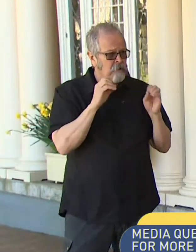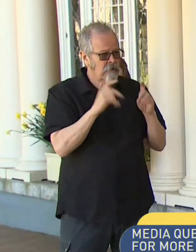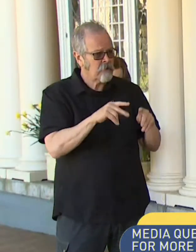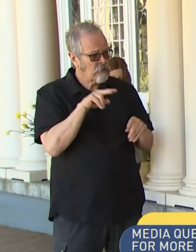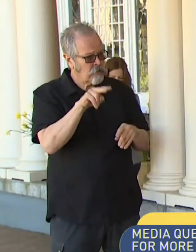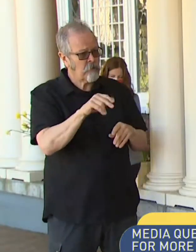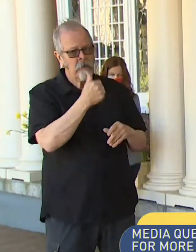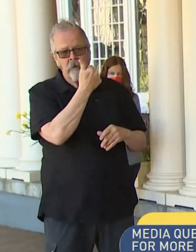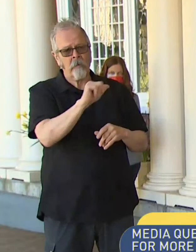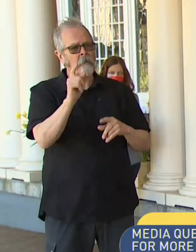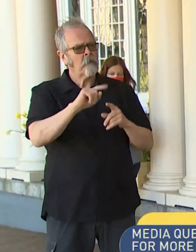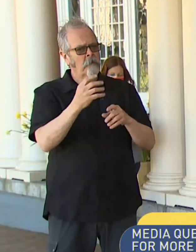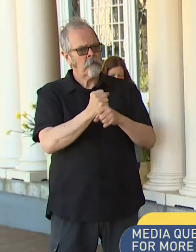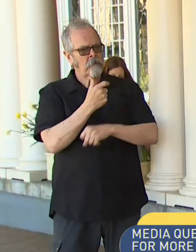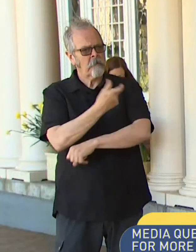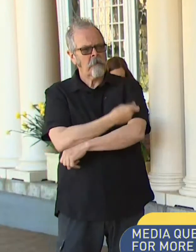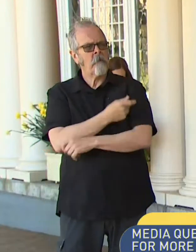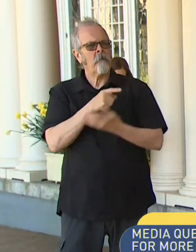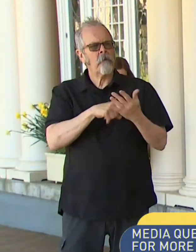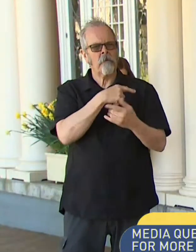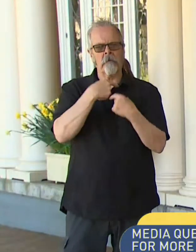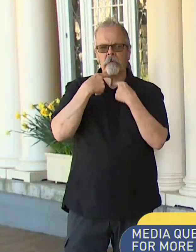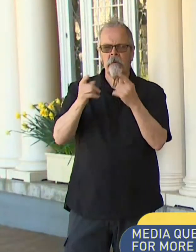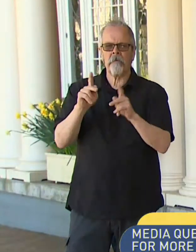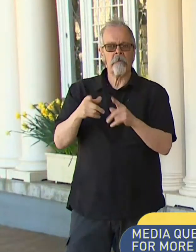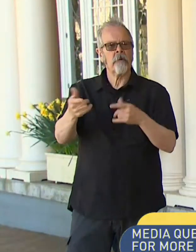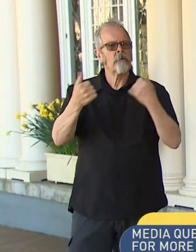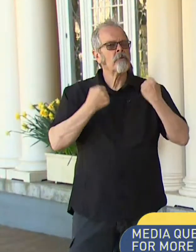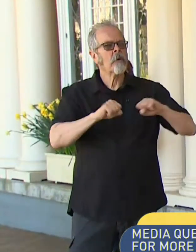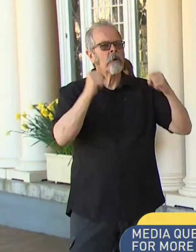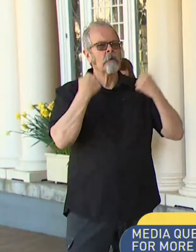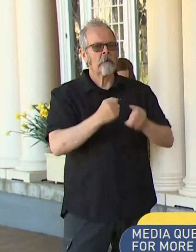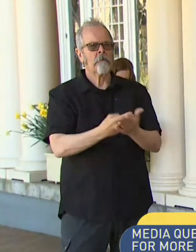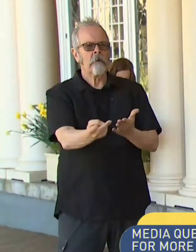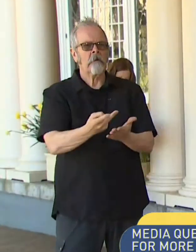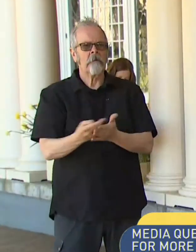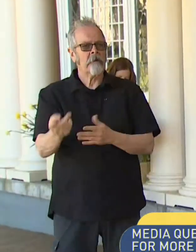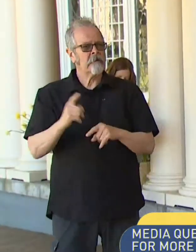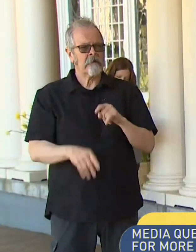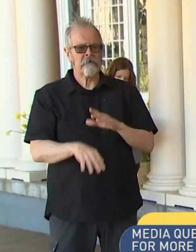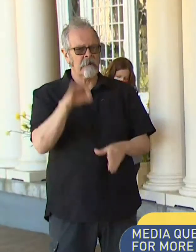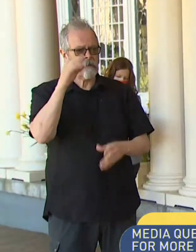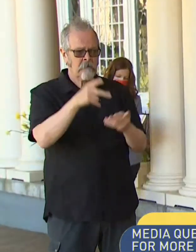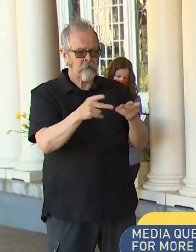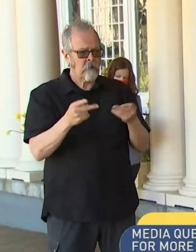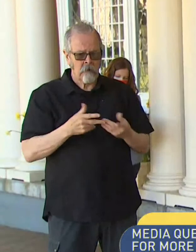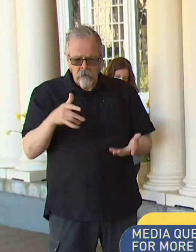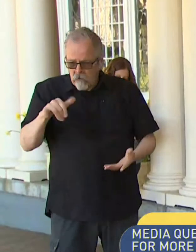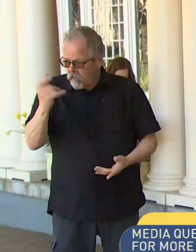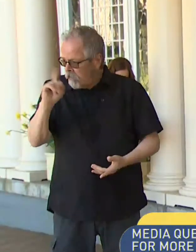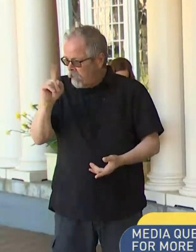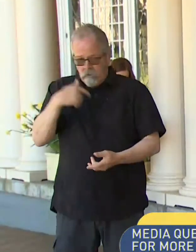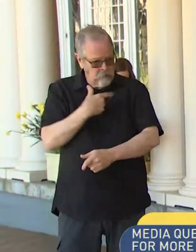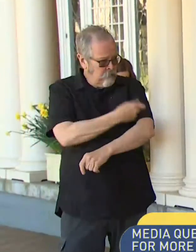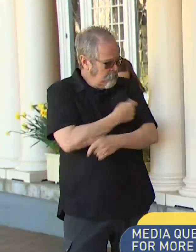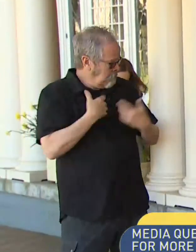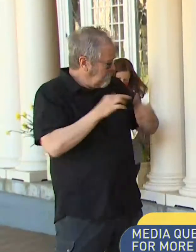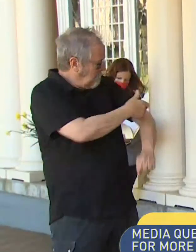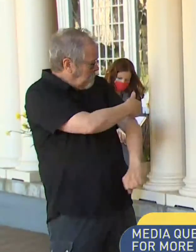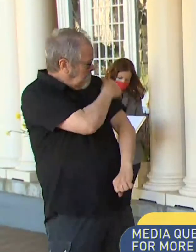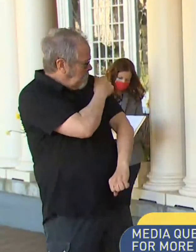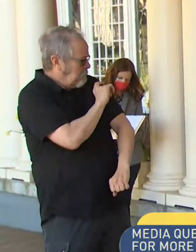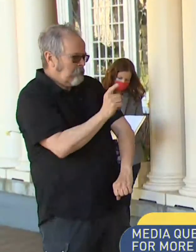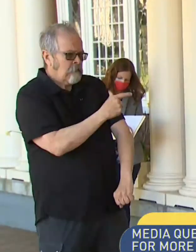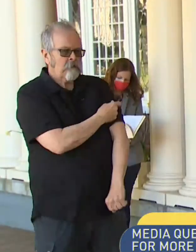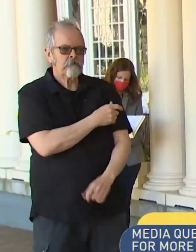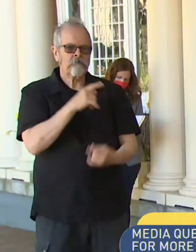And what do you say to those people who are trying and still can't find a spot to get a shot that really want it? Well, what I will say is we want